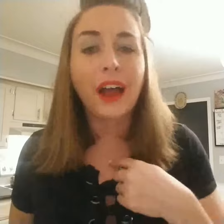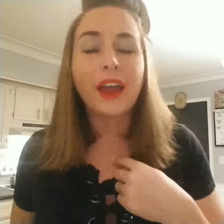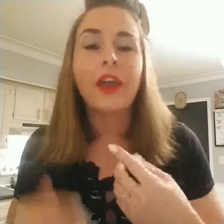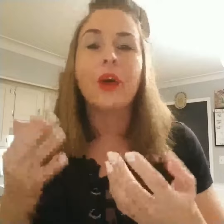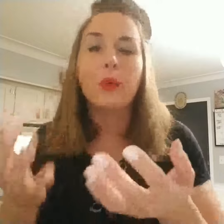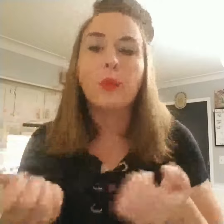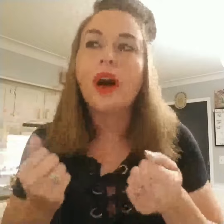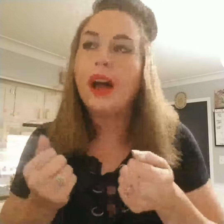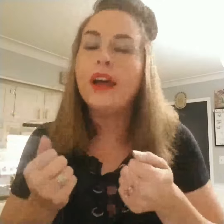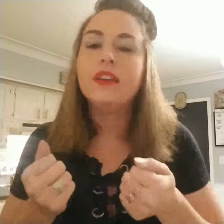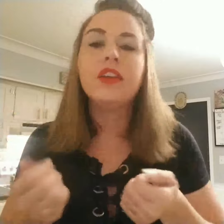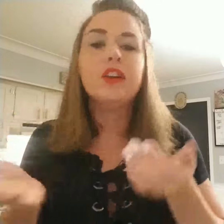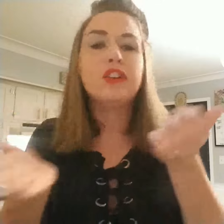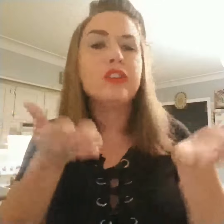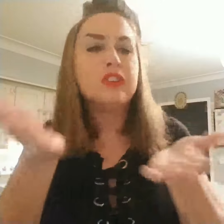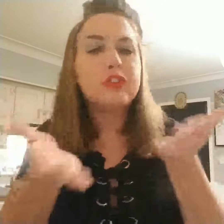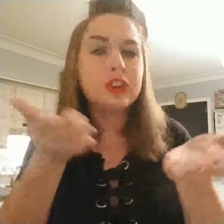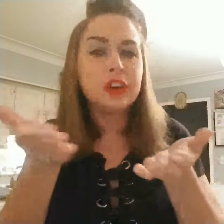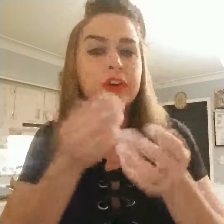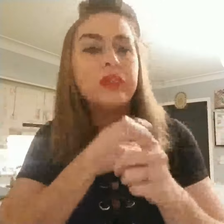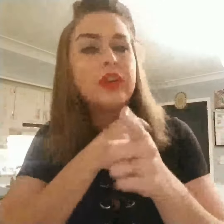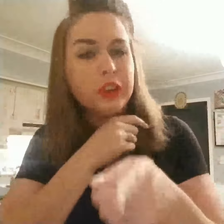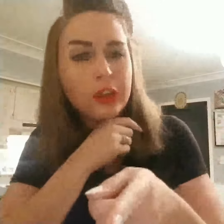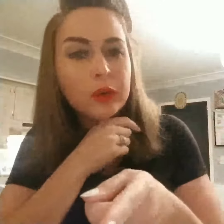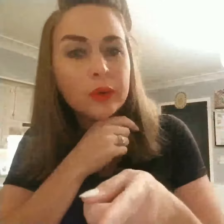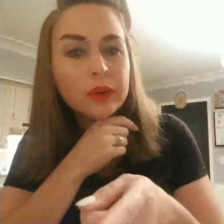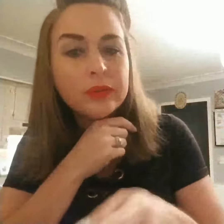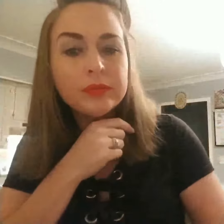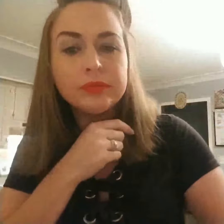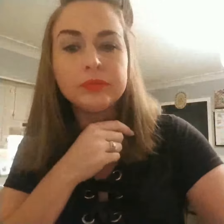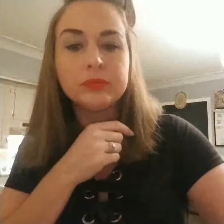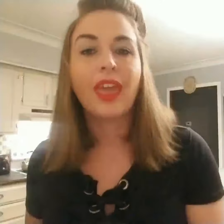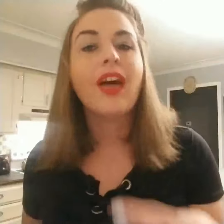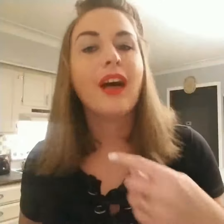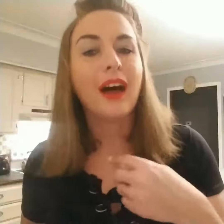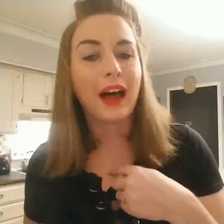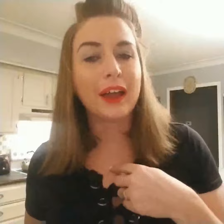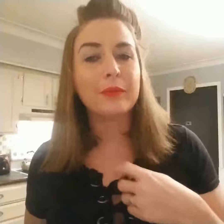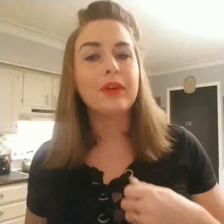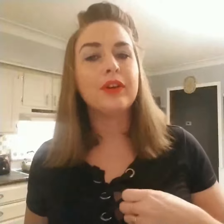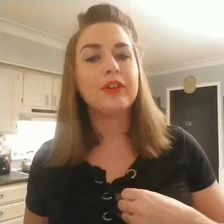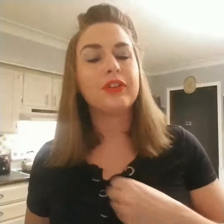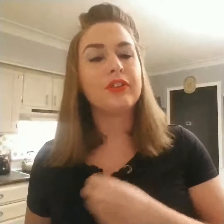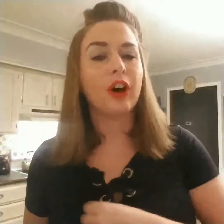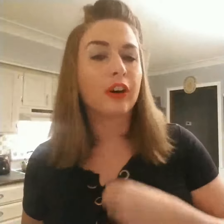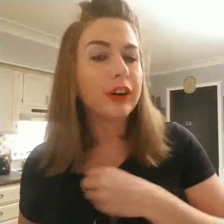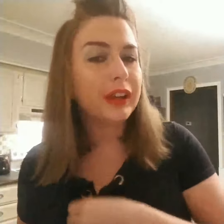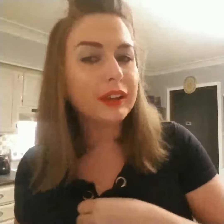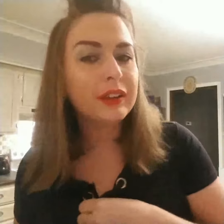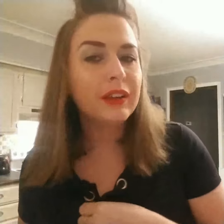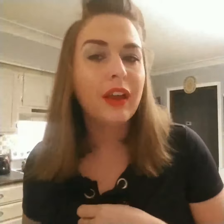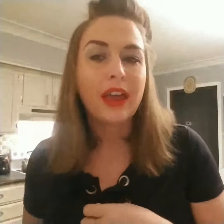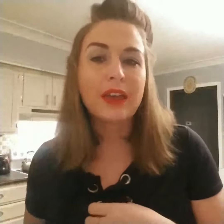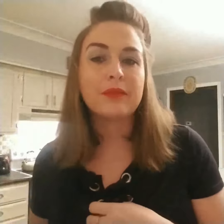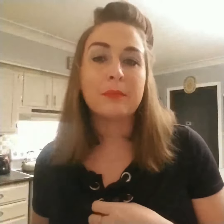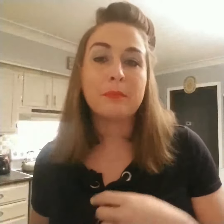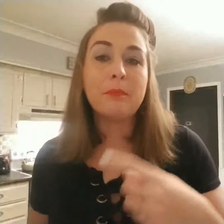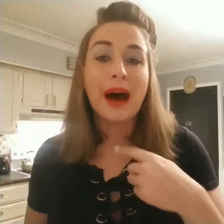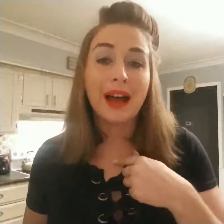want to serve you I'm sorry if my